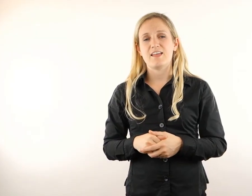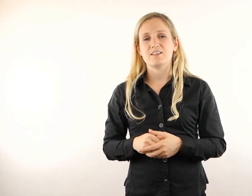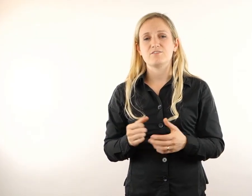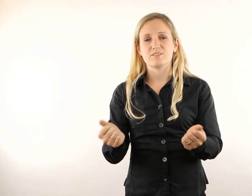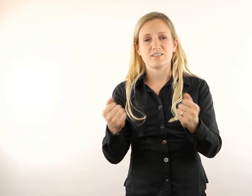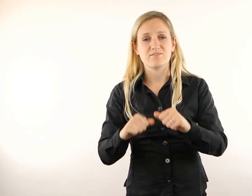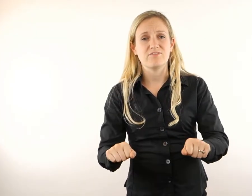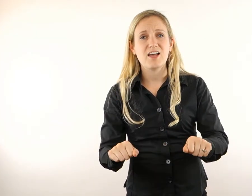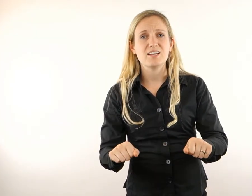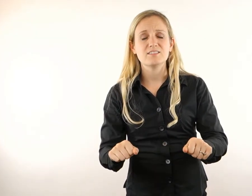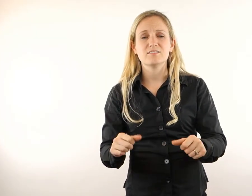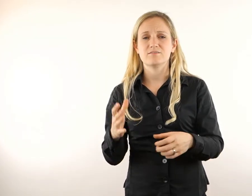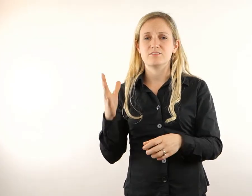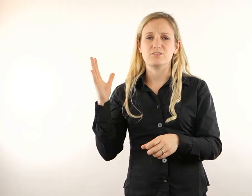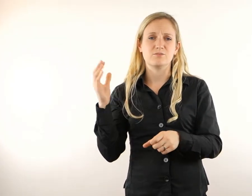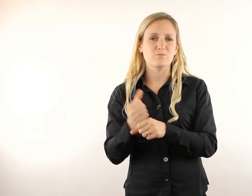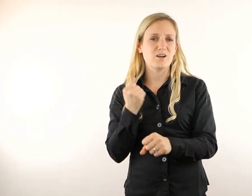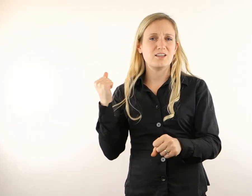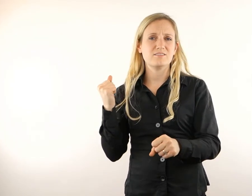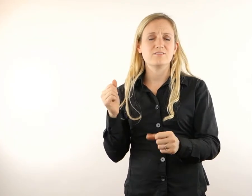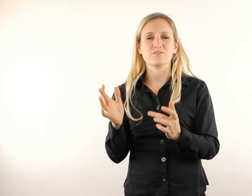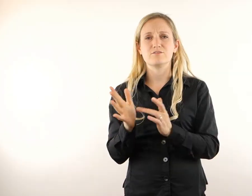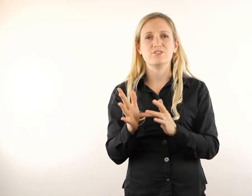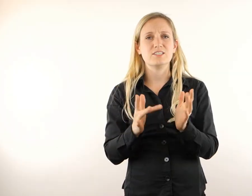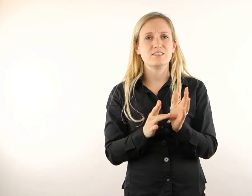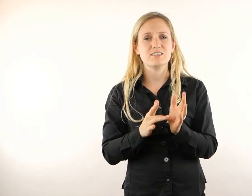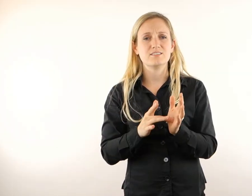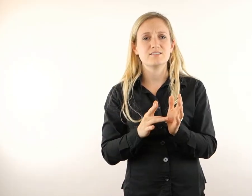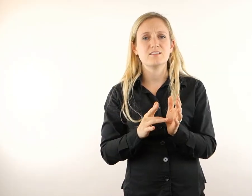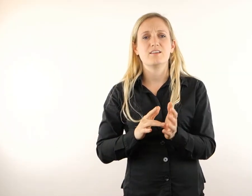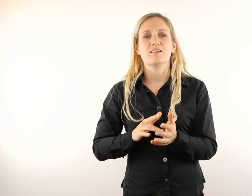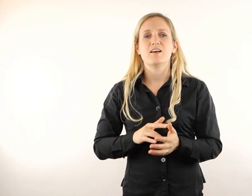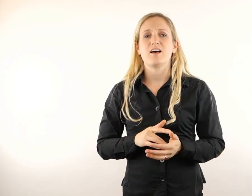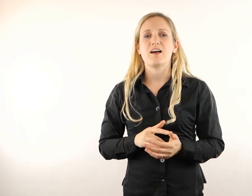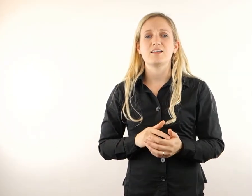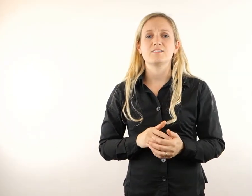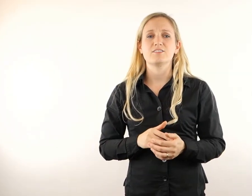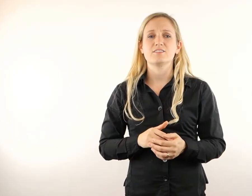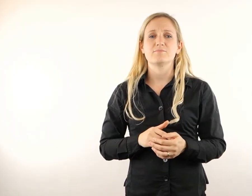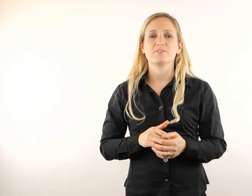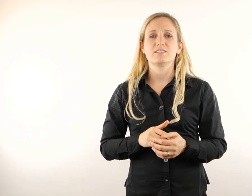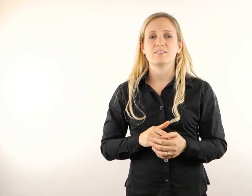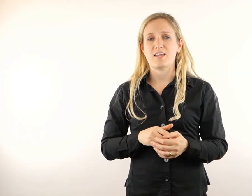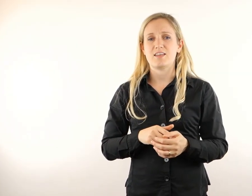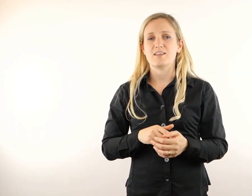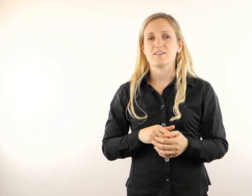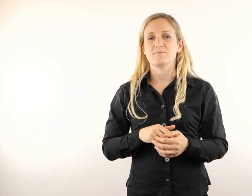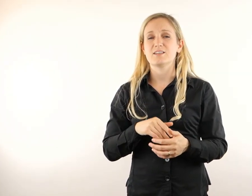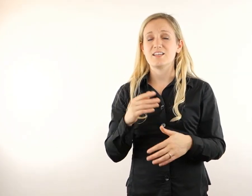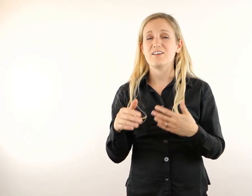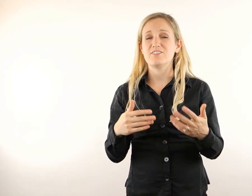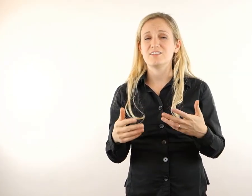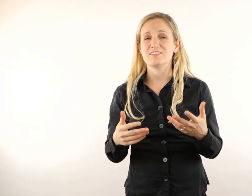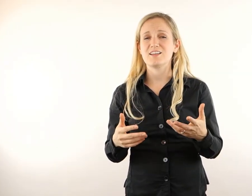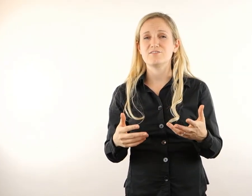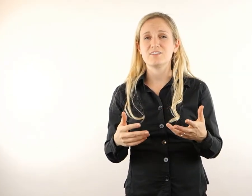And you can say fight. You can do won. You can do Jesus. I just simply say, because I have a lot of signs right